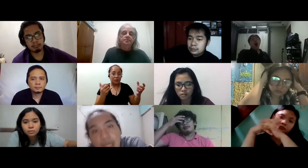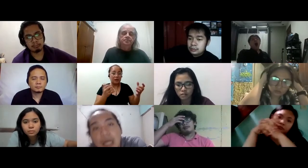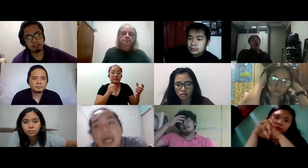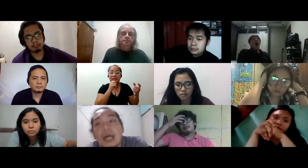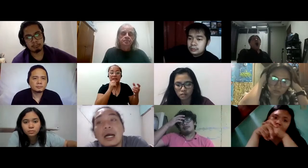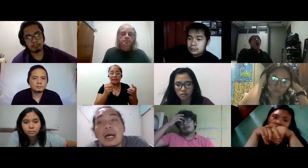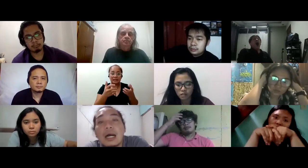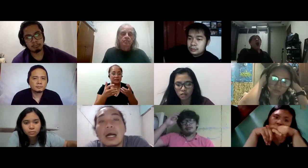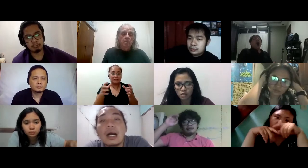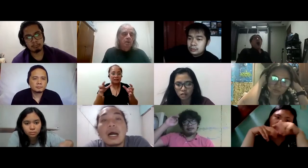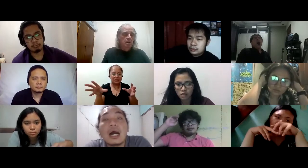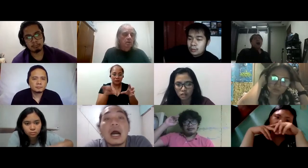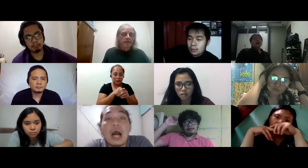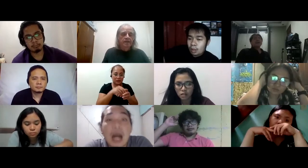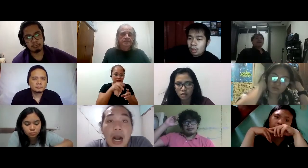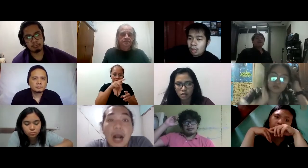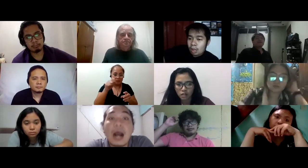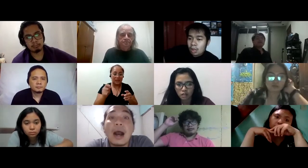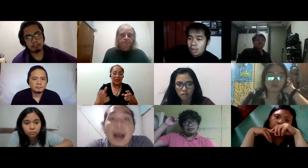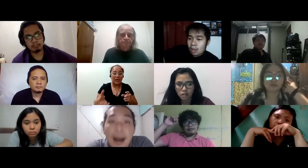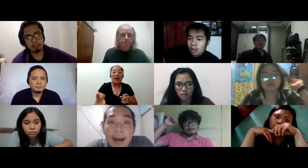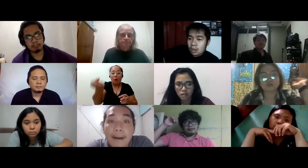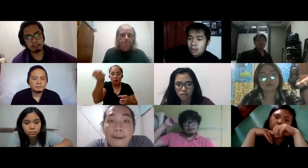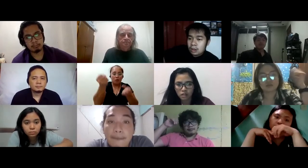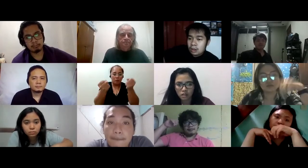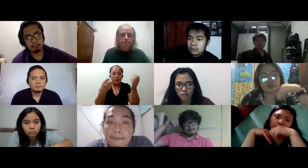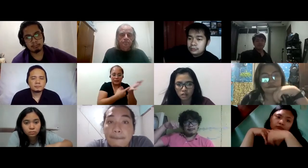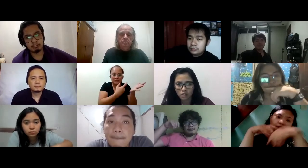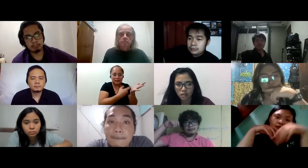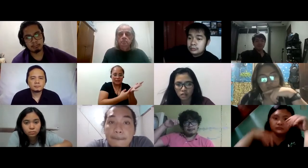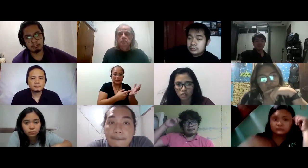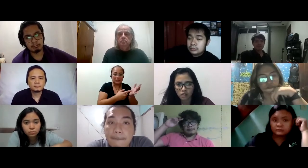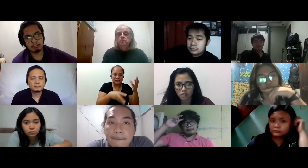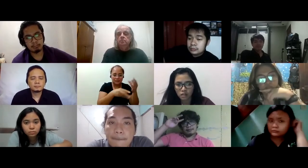PowerPoint. Okay?